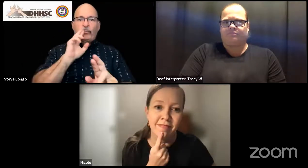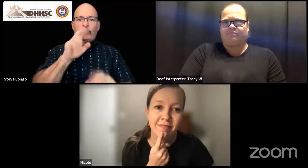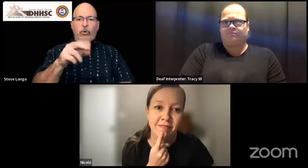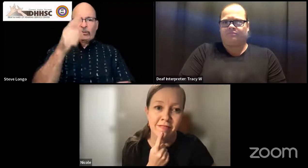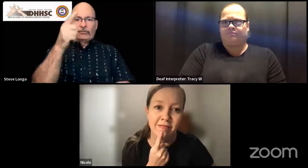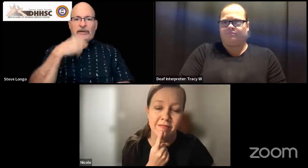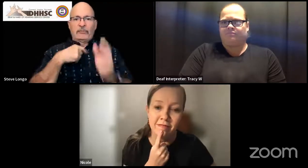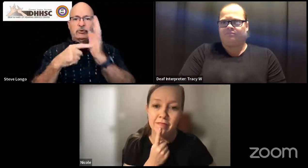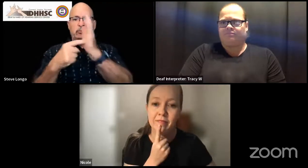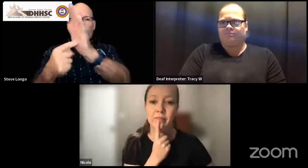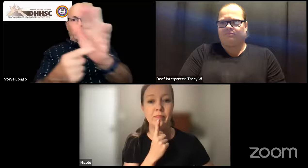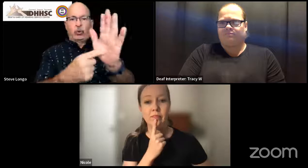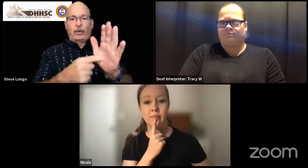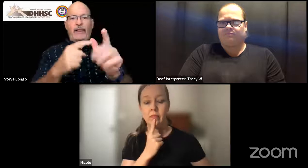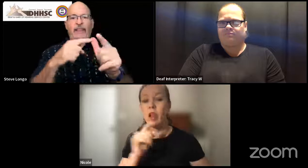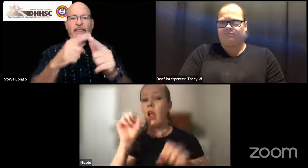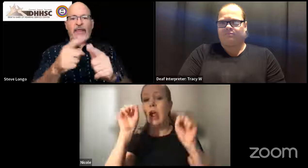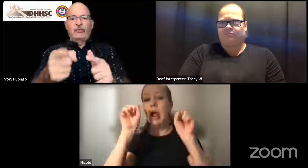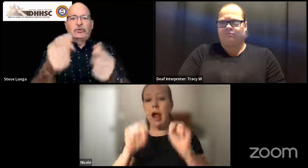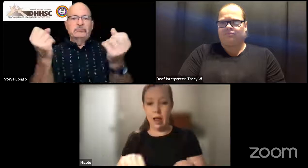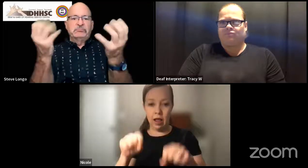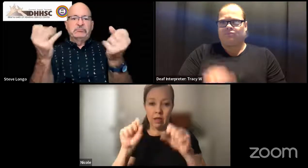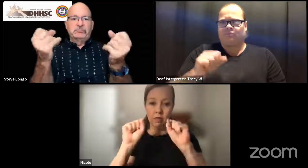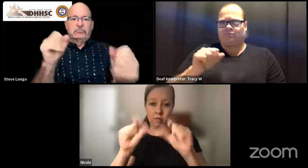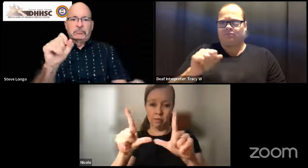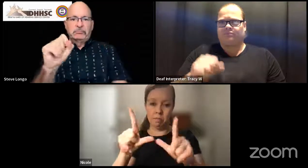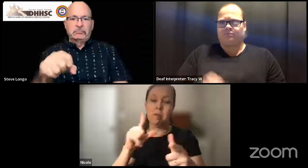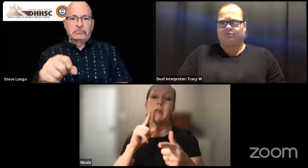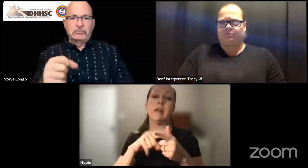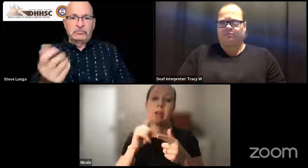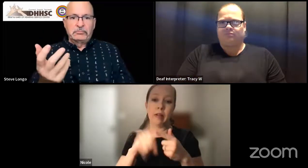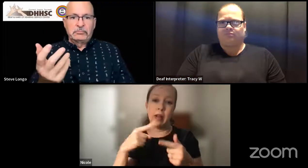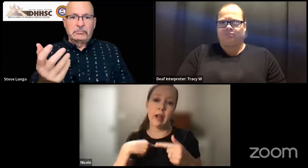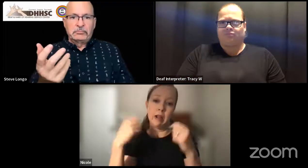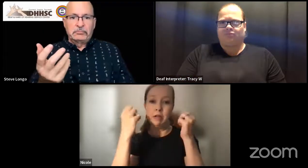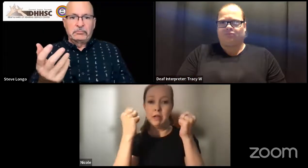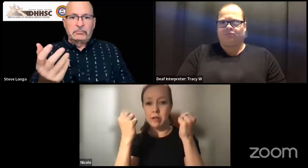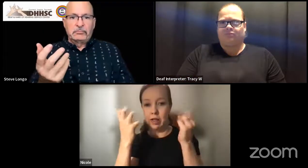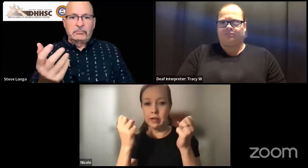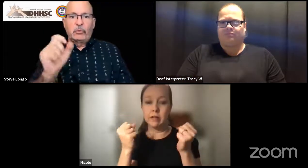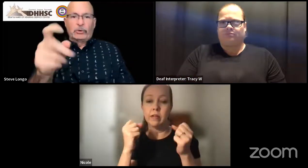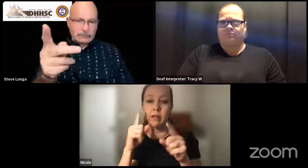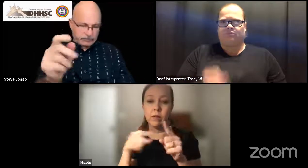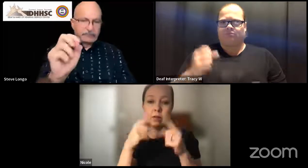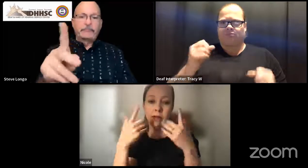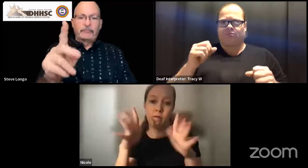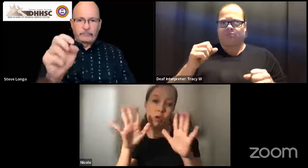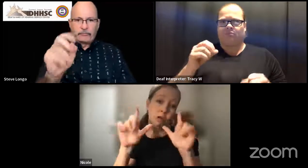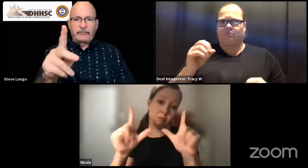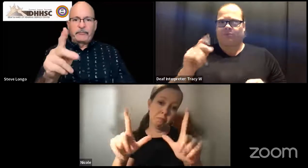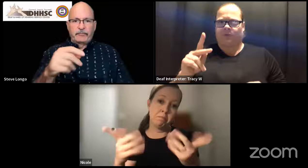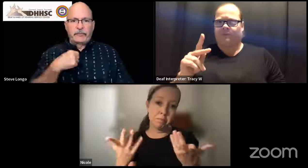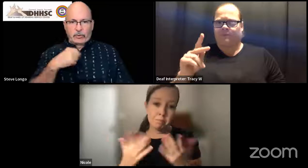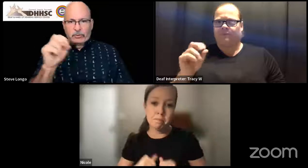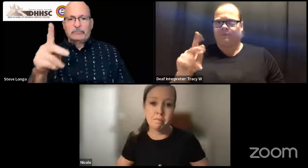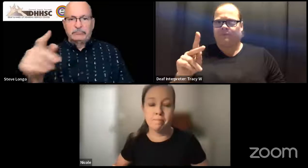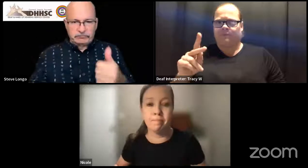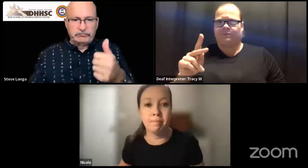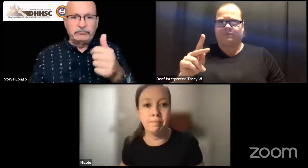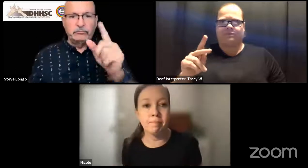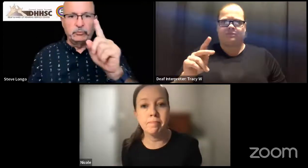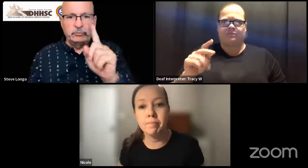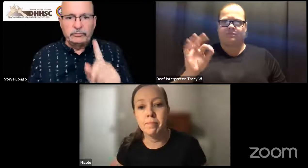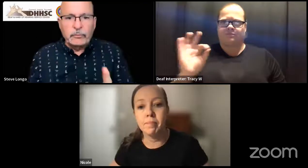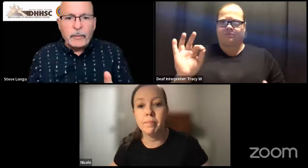No. I don't know if he has that. I can show your report briefly and then you can sign your